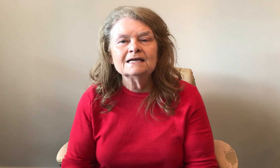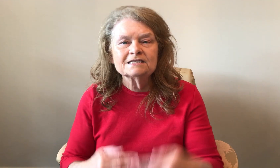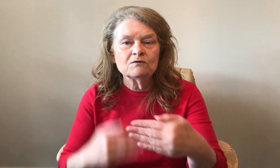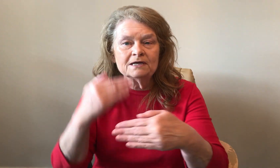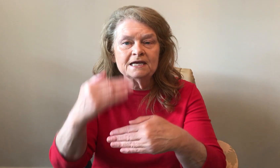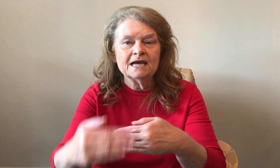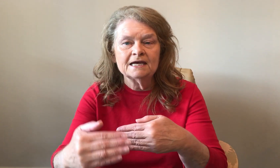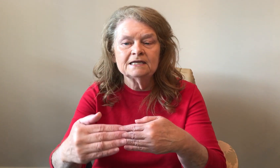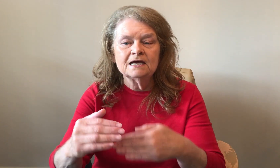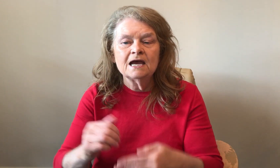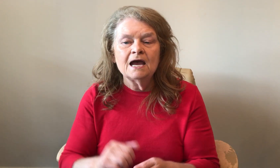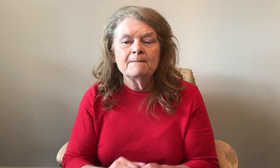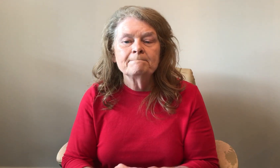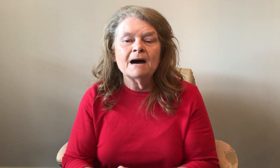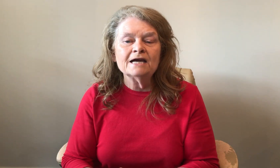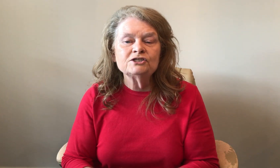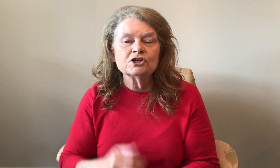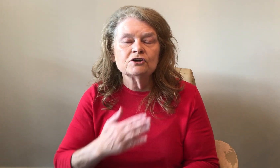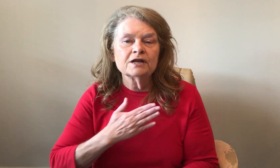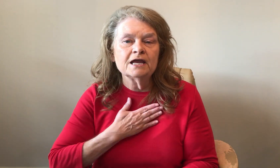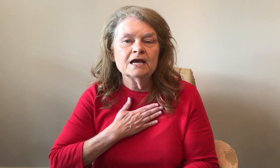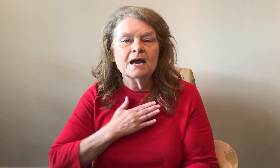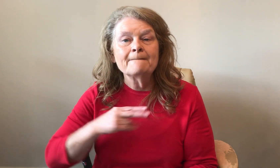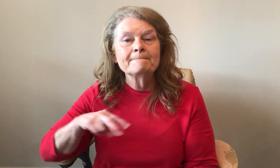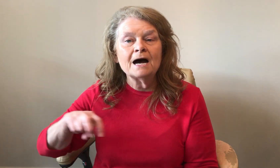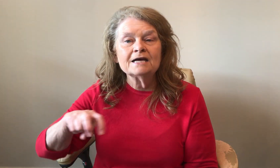so again, my journey